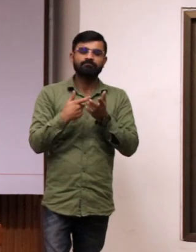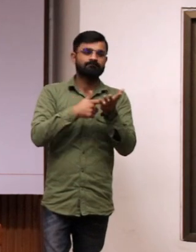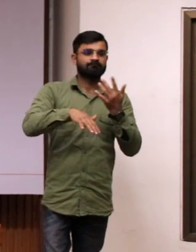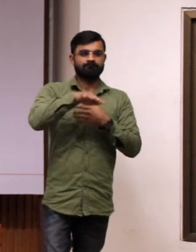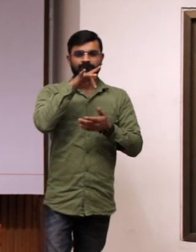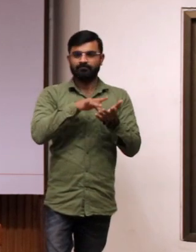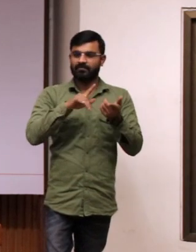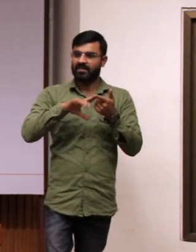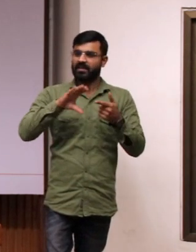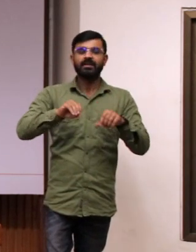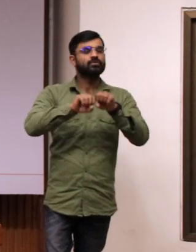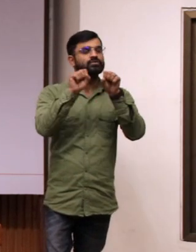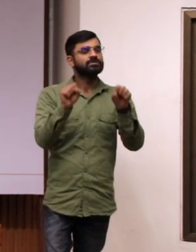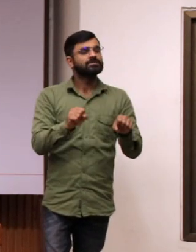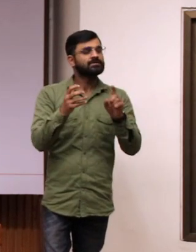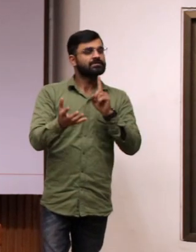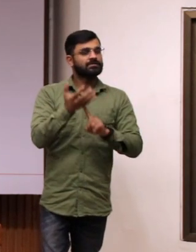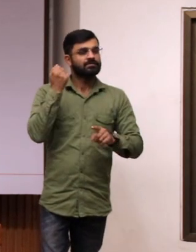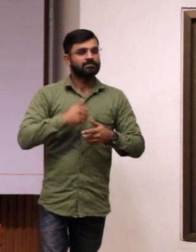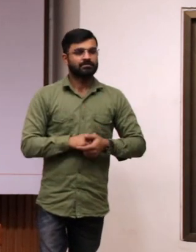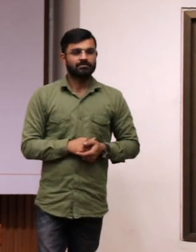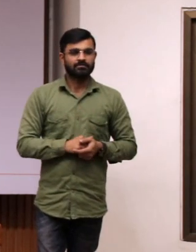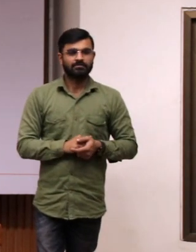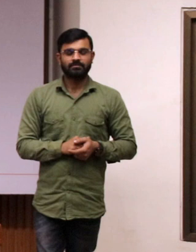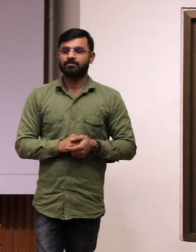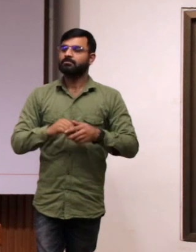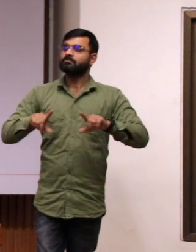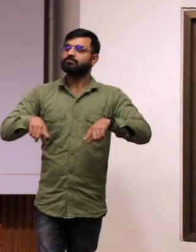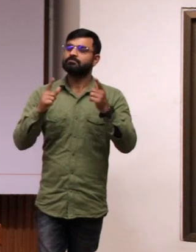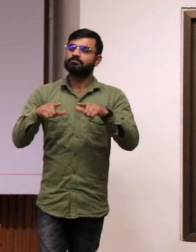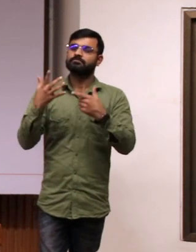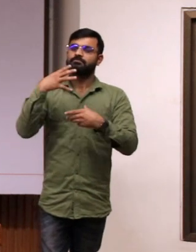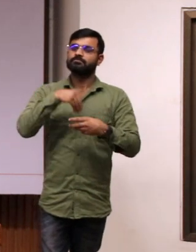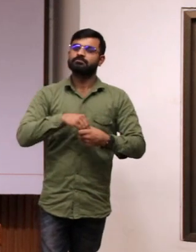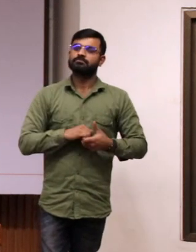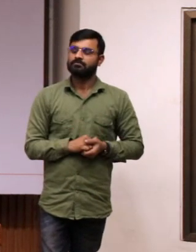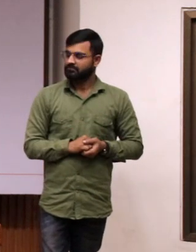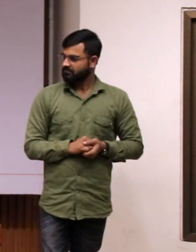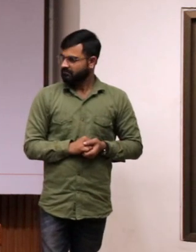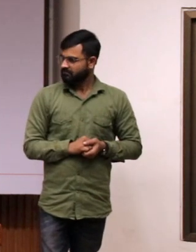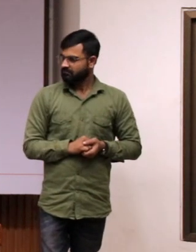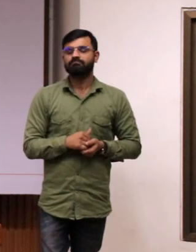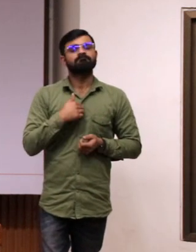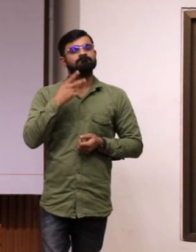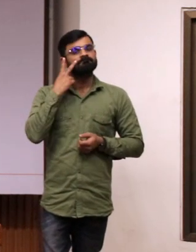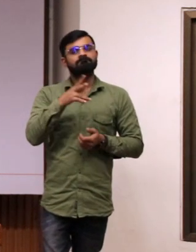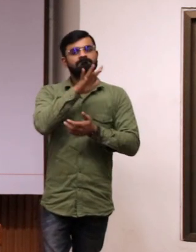this ecosystem approach, where grassland has been planted for grassland? Or we are looking at the space. Even